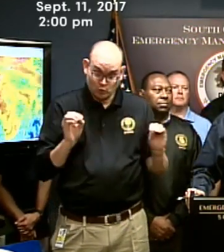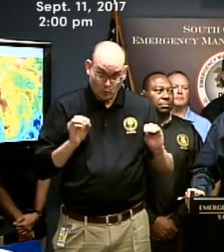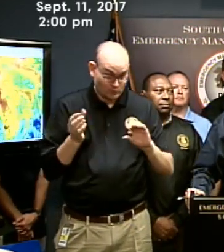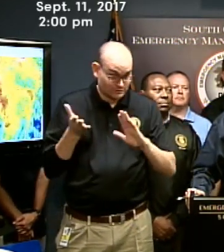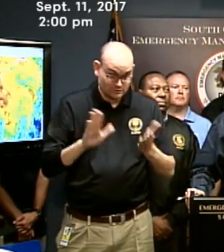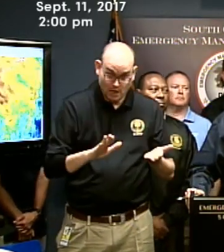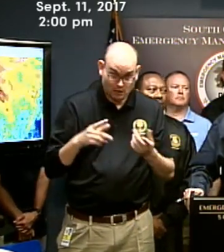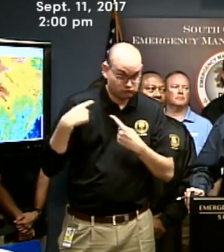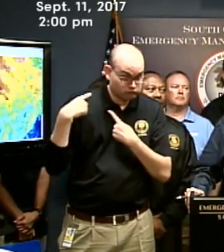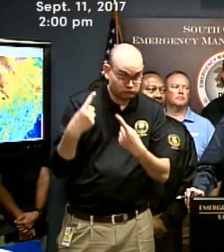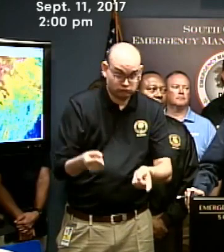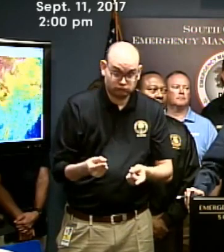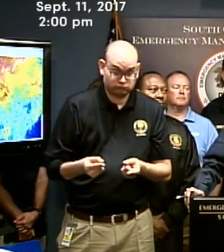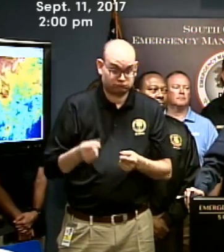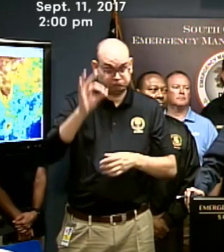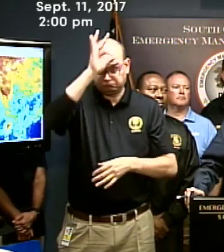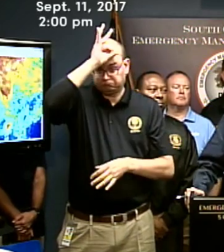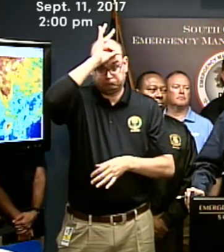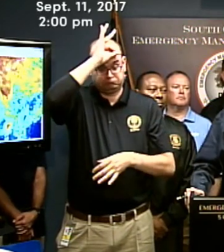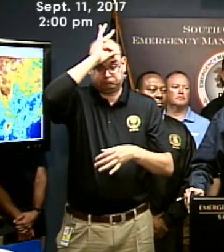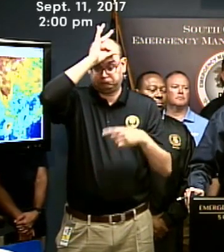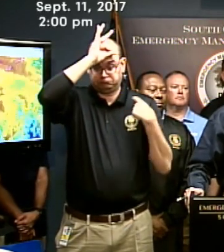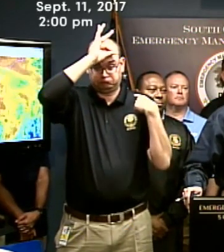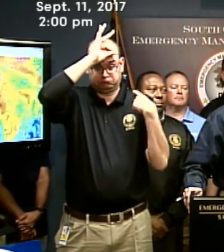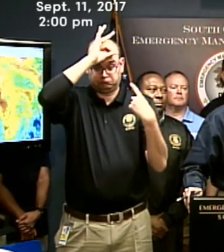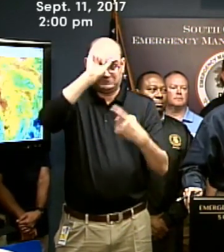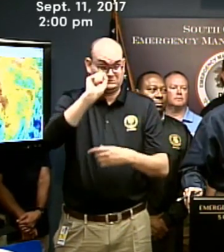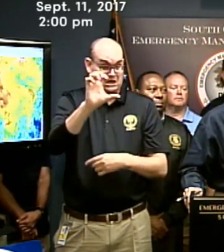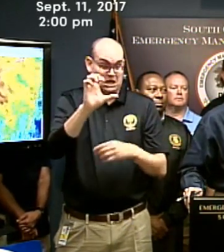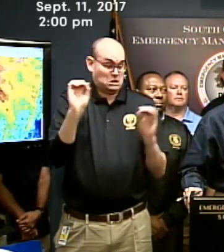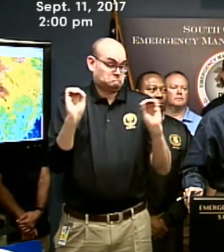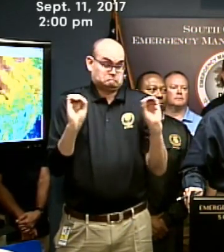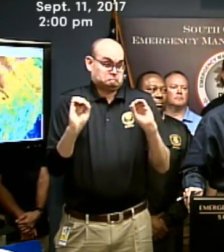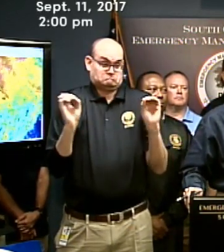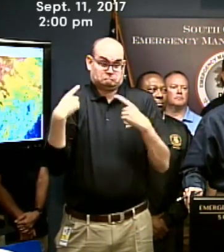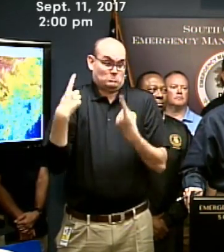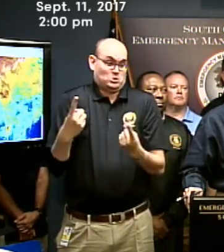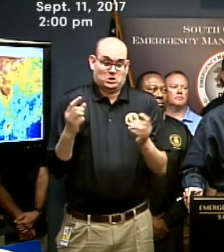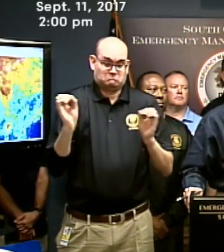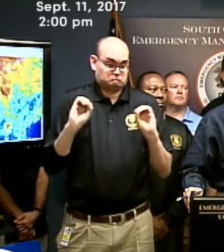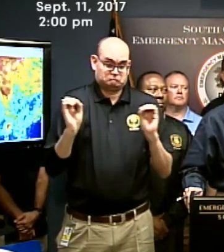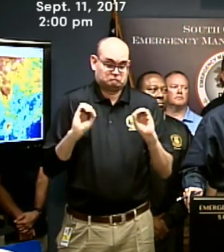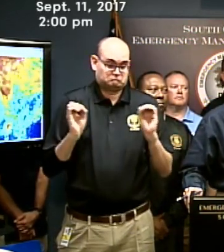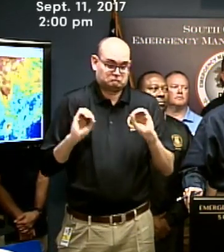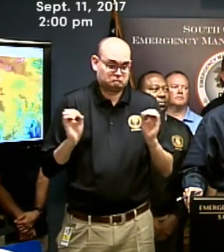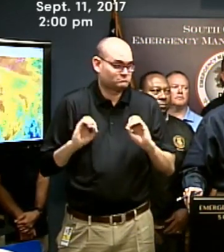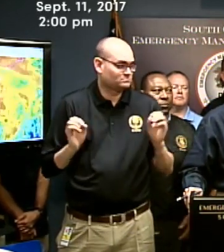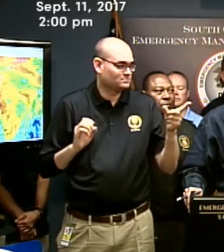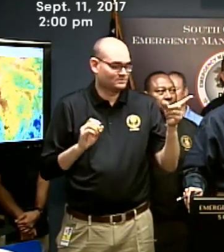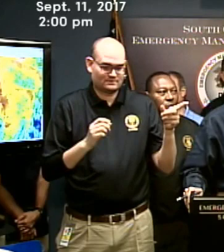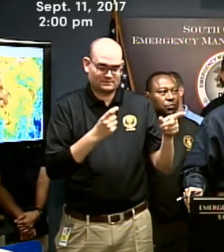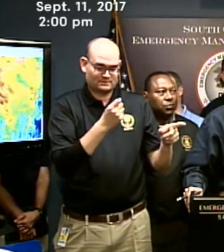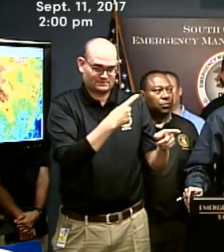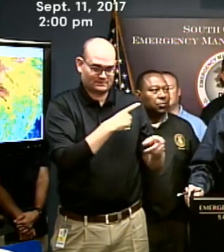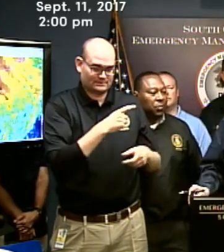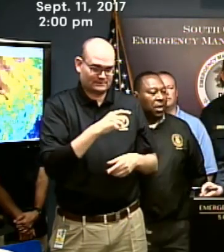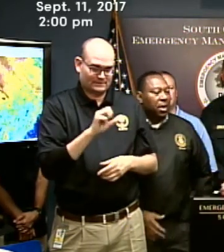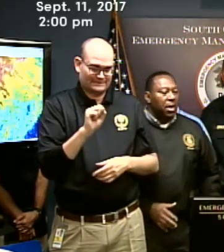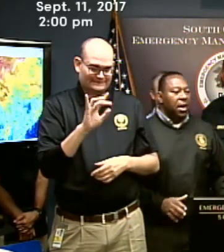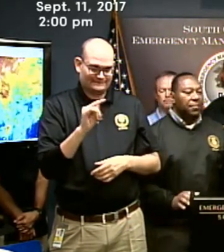Not in South Carolina, not that we know of at this time. And for Director Smith, how about